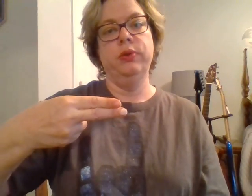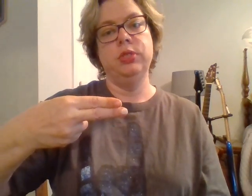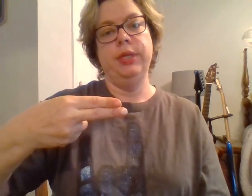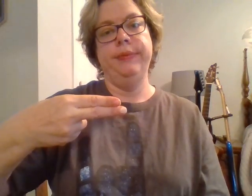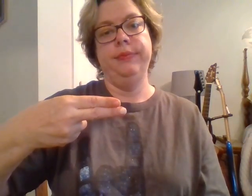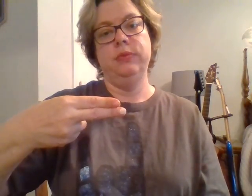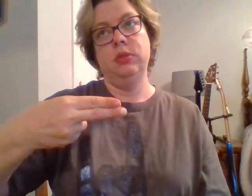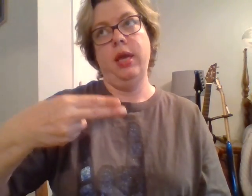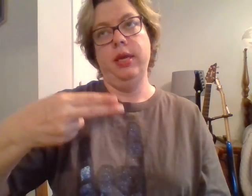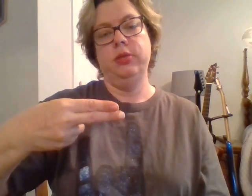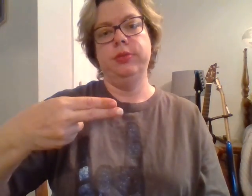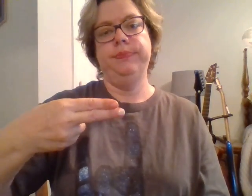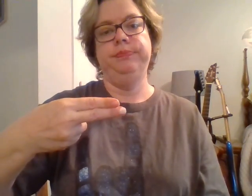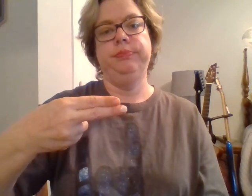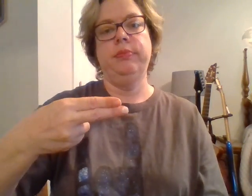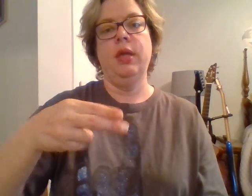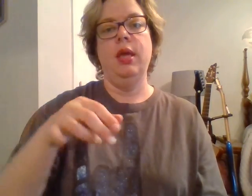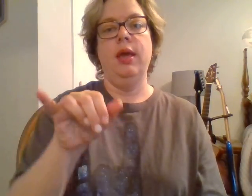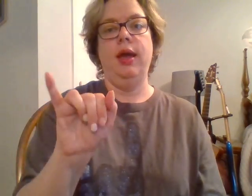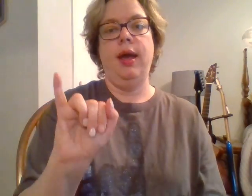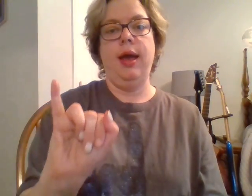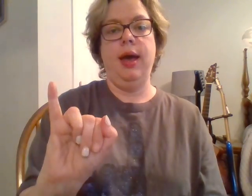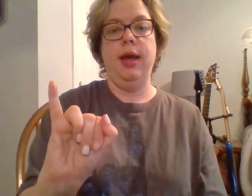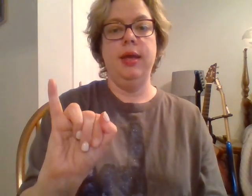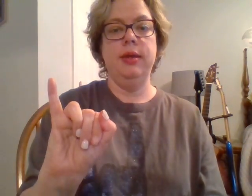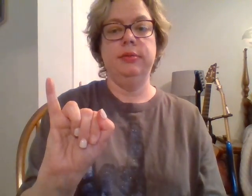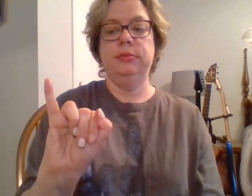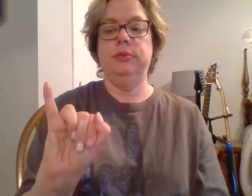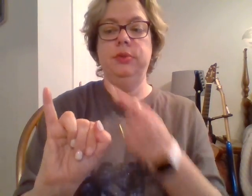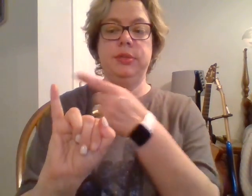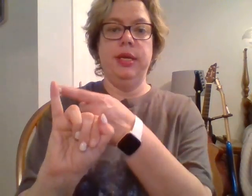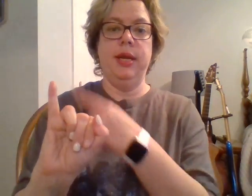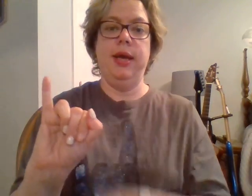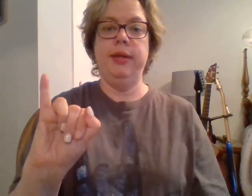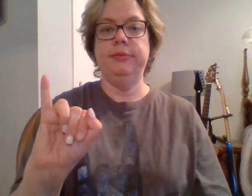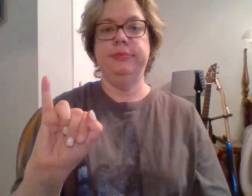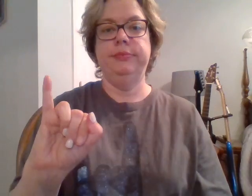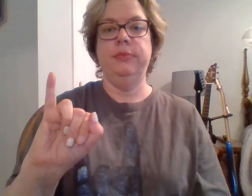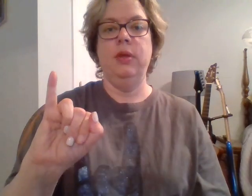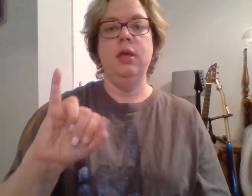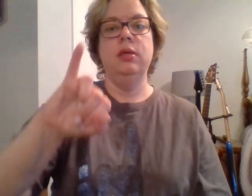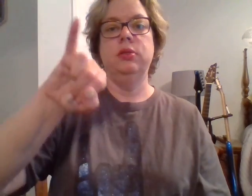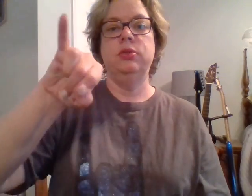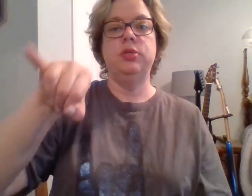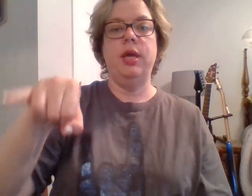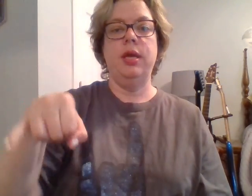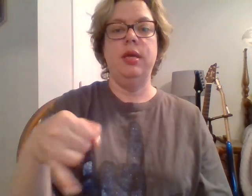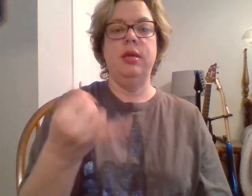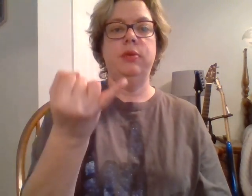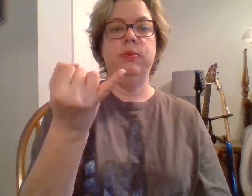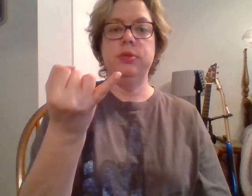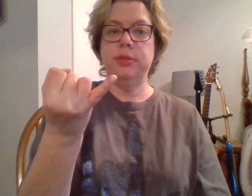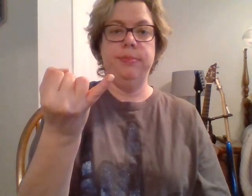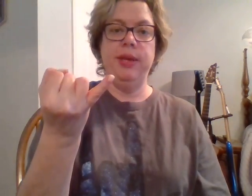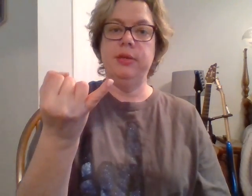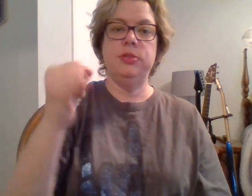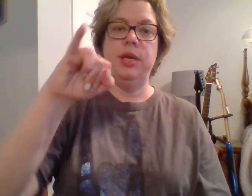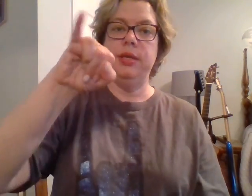G, H. I, looks like an I. J, we're just going to make a J in the